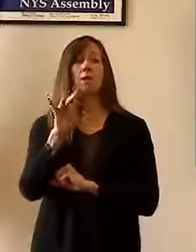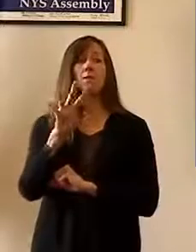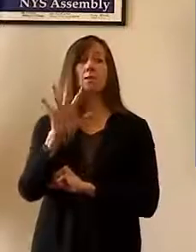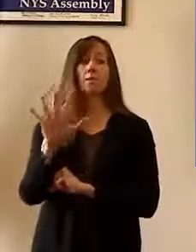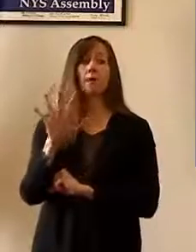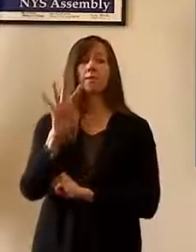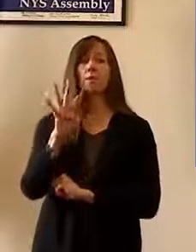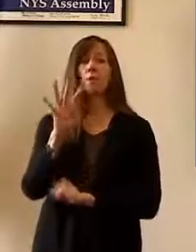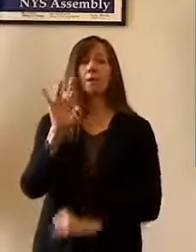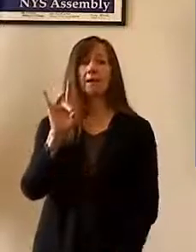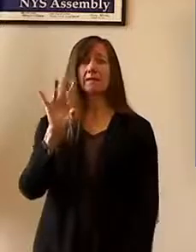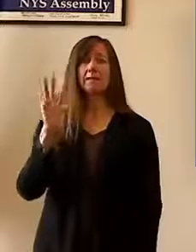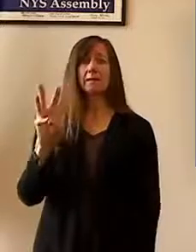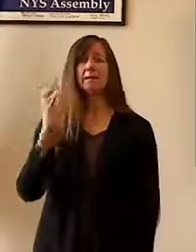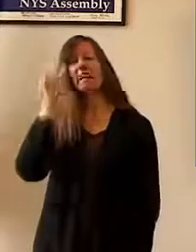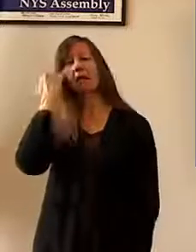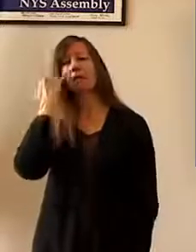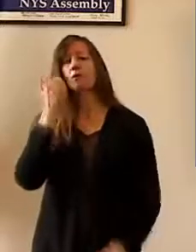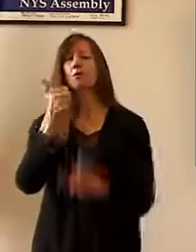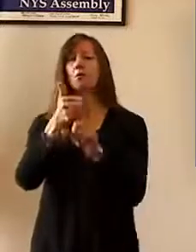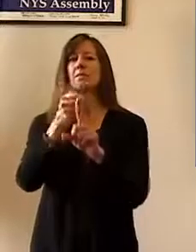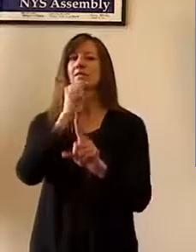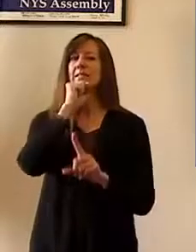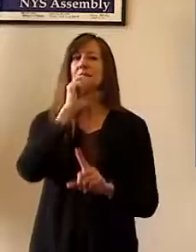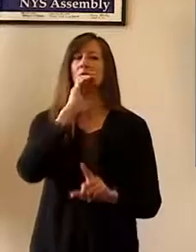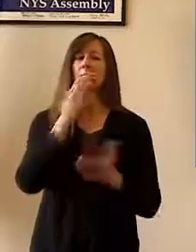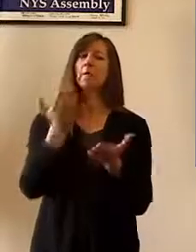845-486, if you're a senior citizen, 845, no, let's do this again.